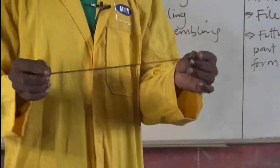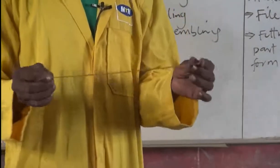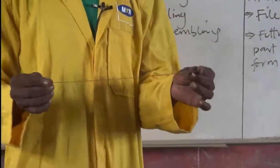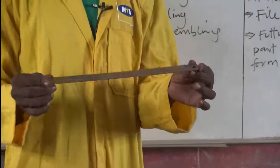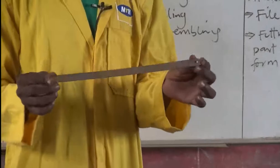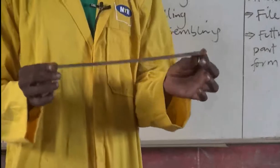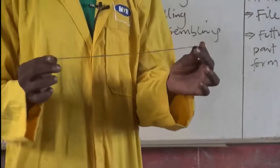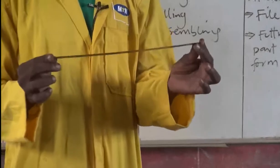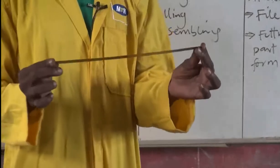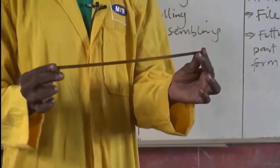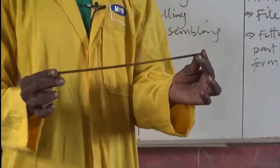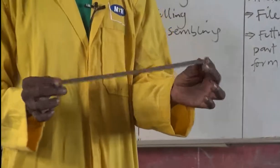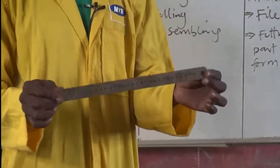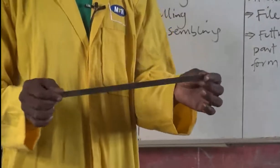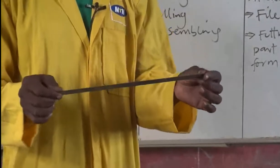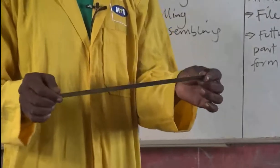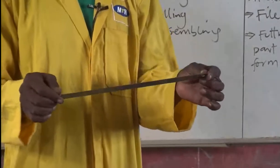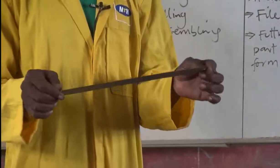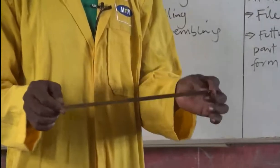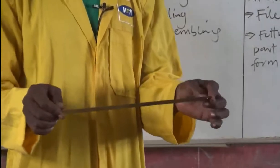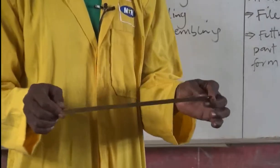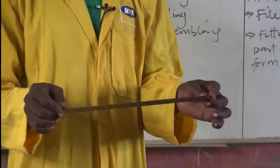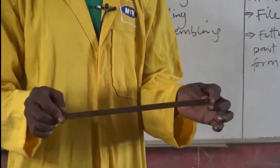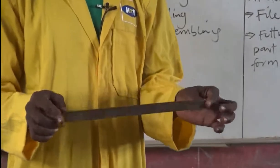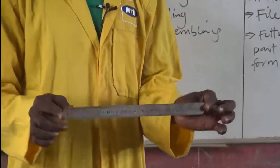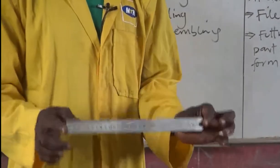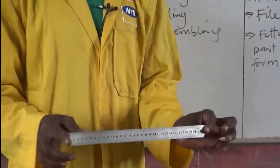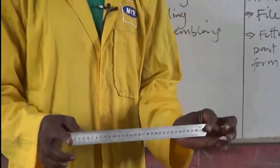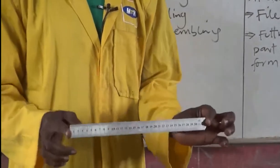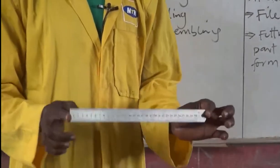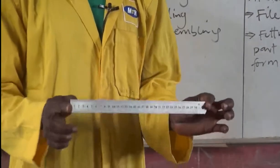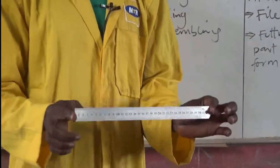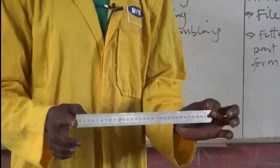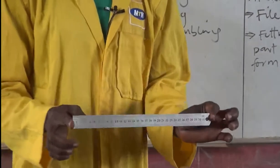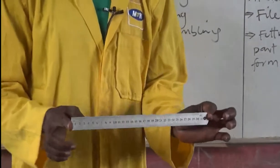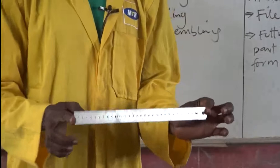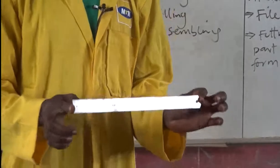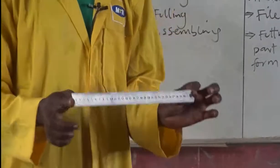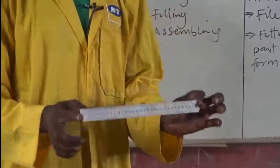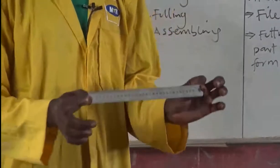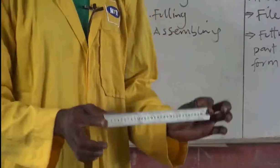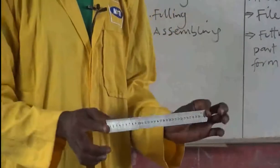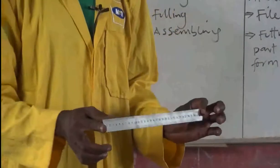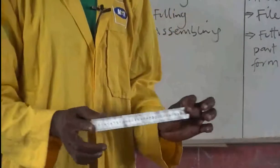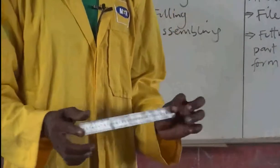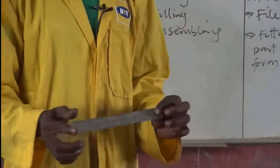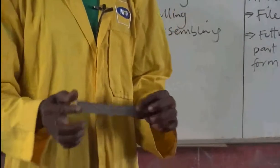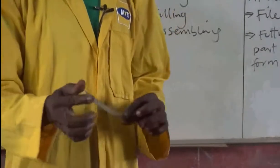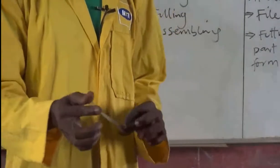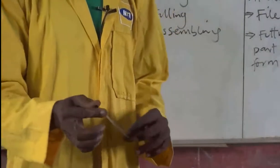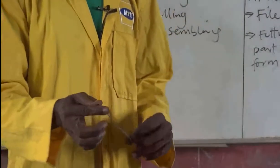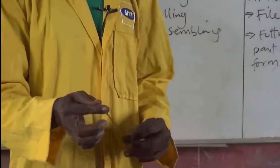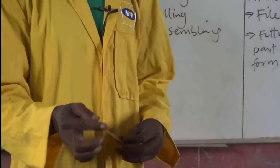It's graduated in millimeters and in inches. We use it to take measurements